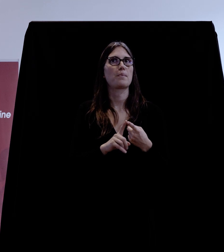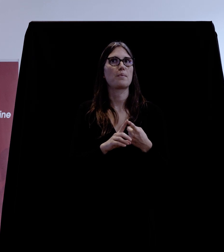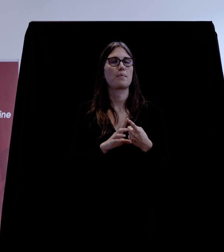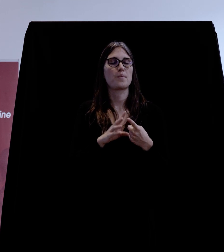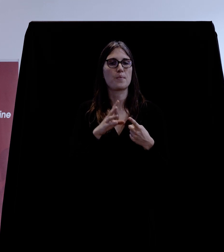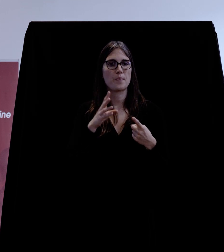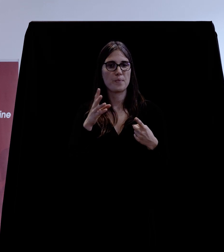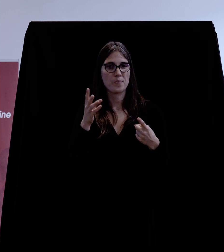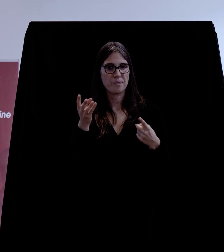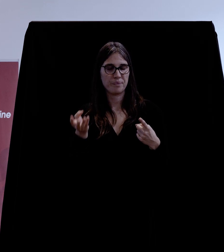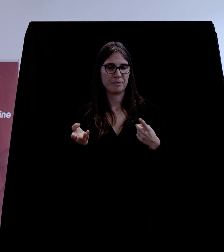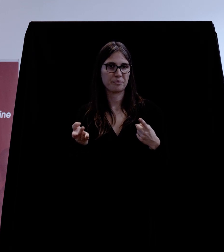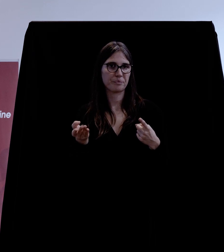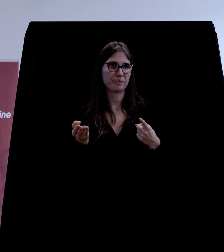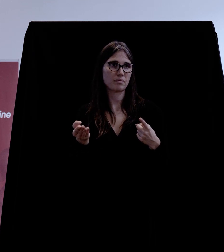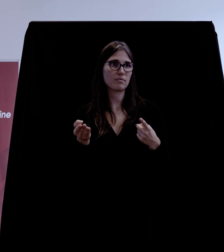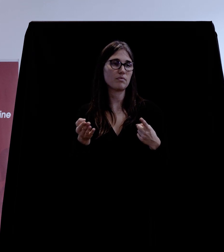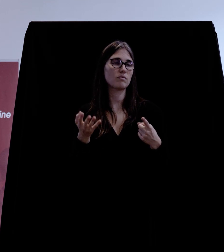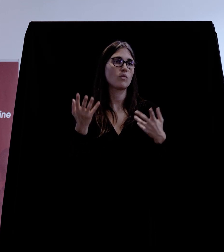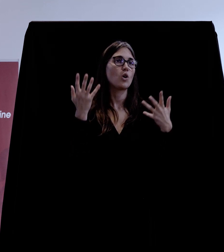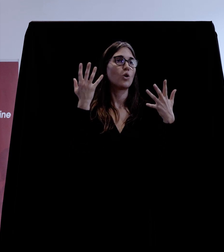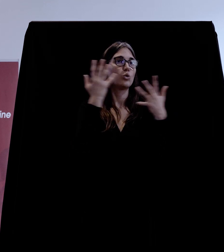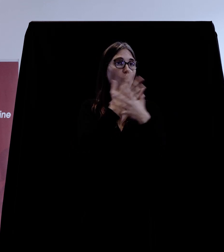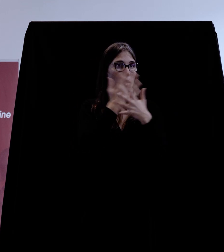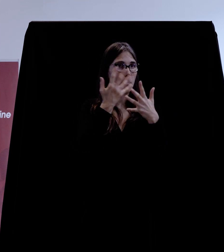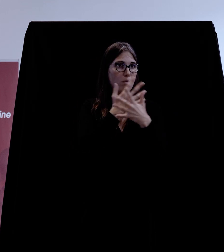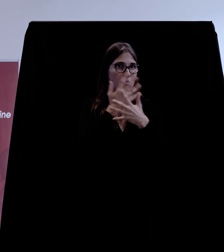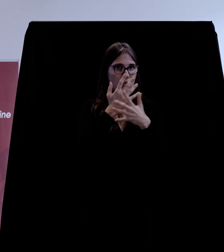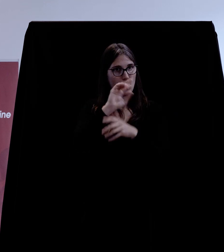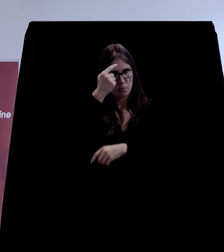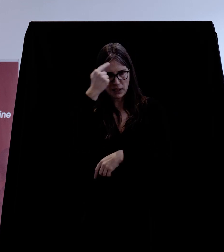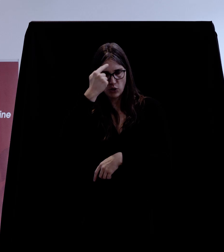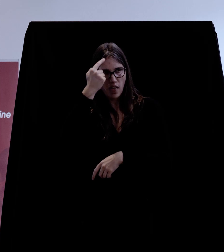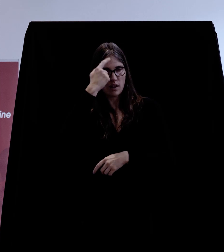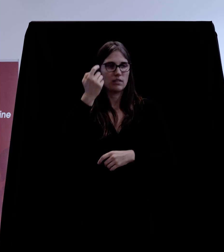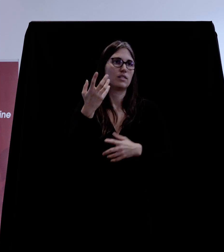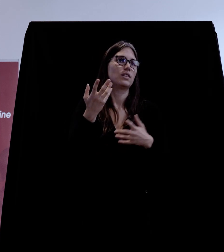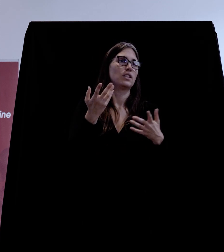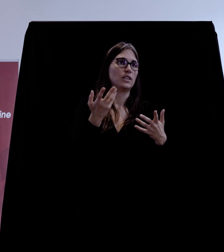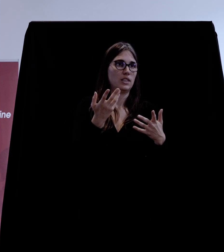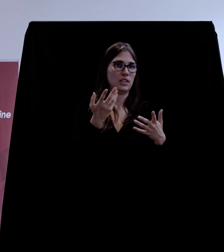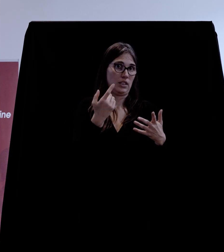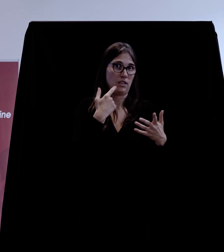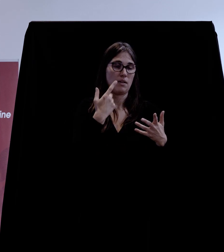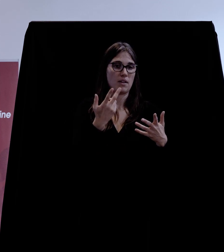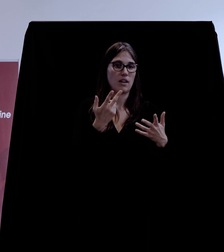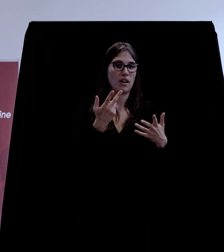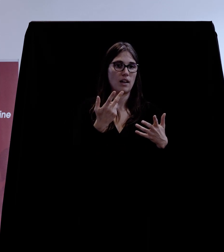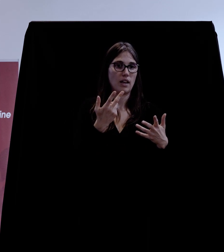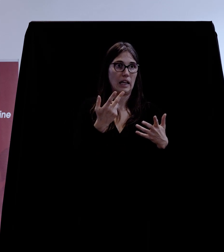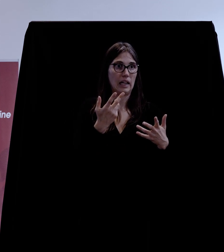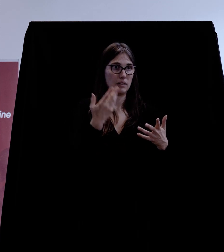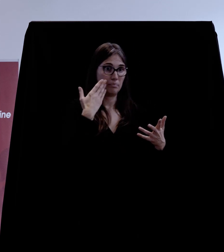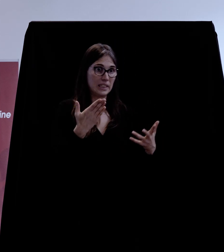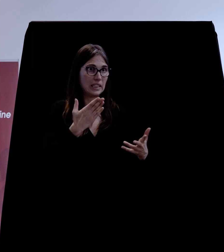obsessive compulsive disorder related to trying to stop kids from doing a behavior. And they found that if they tried to